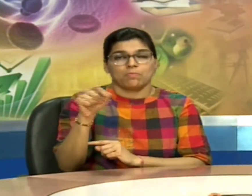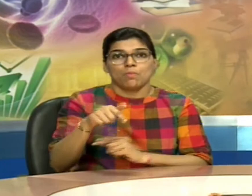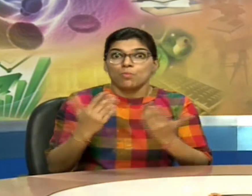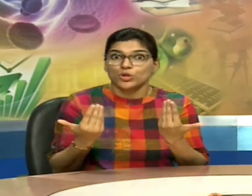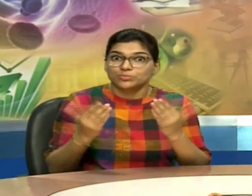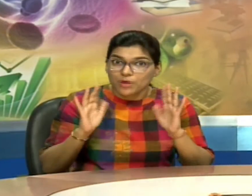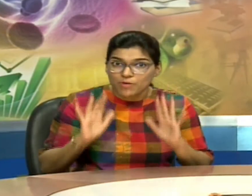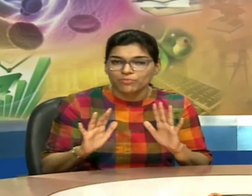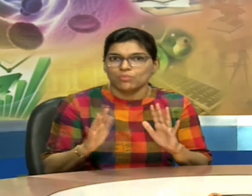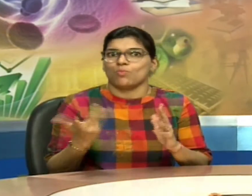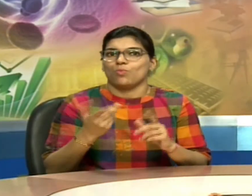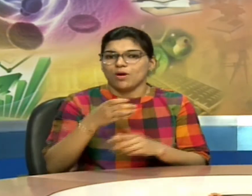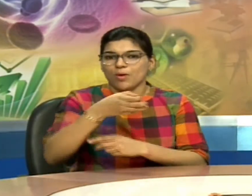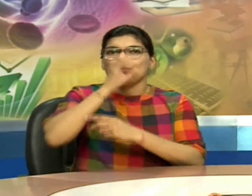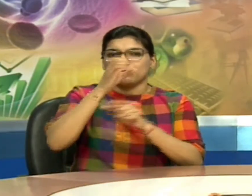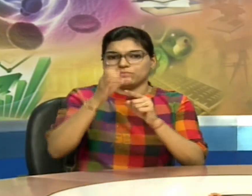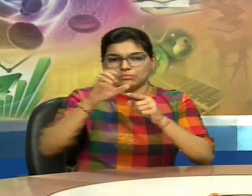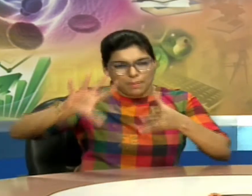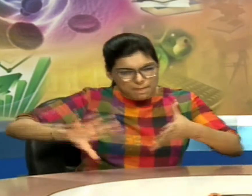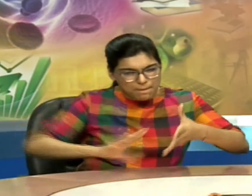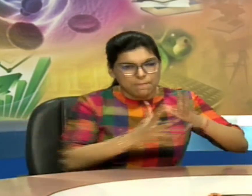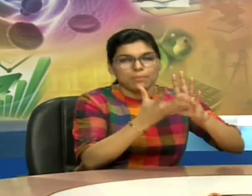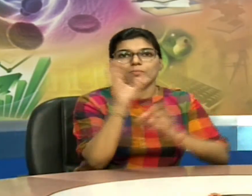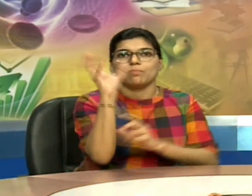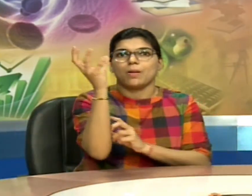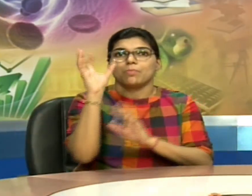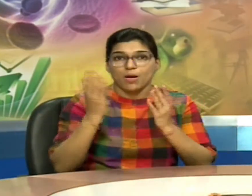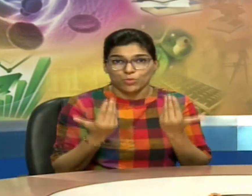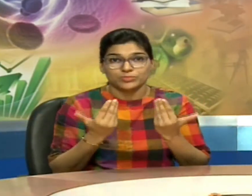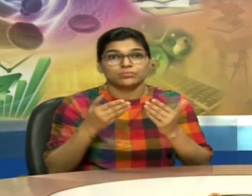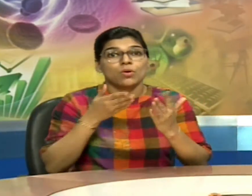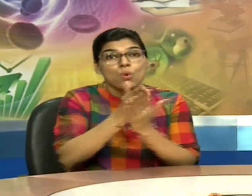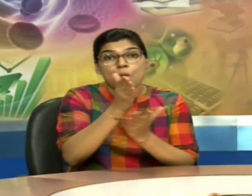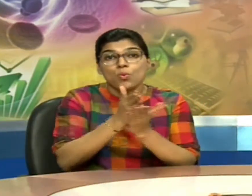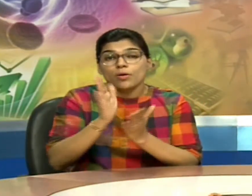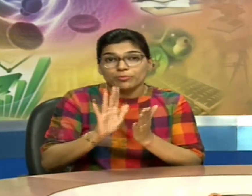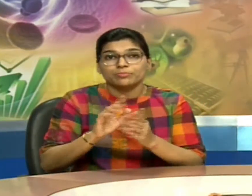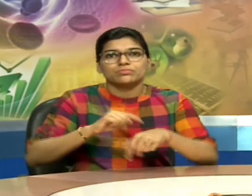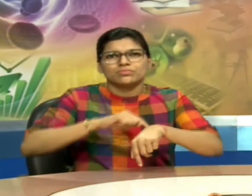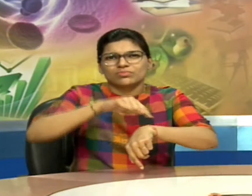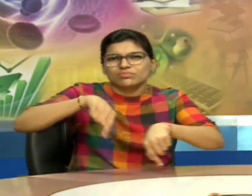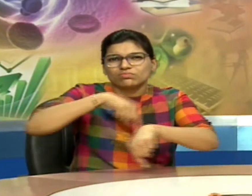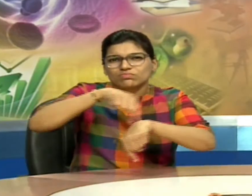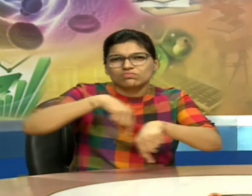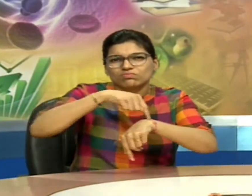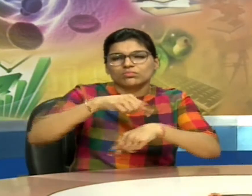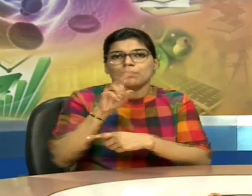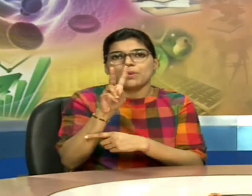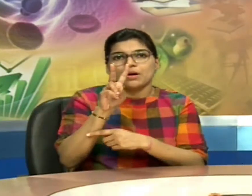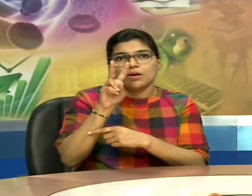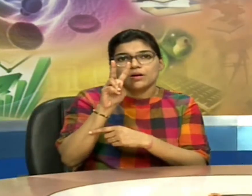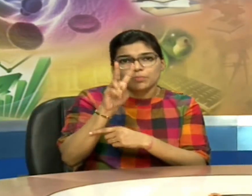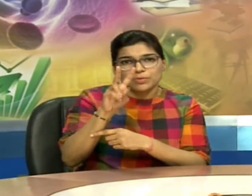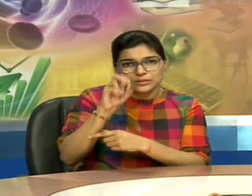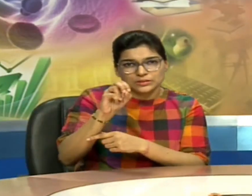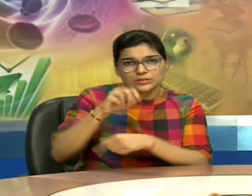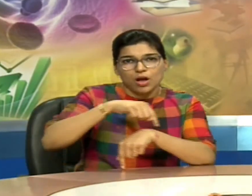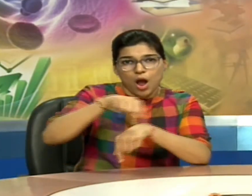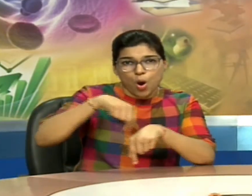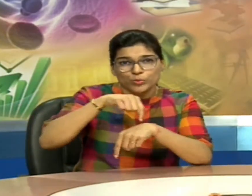can save really enough energy to run a 100-watt bulb for 20